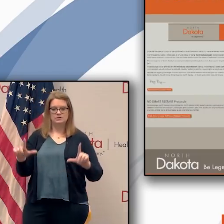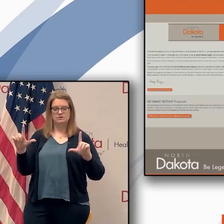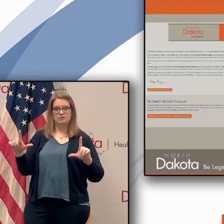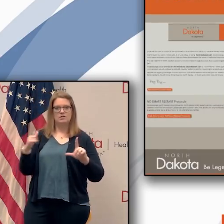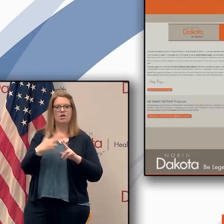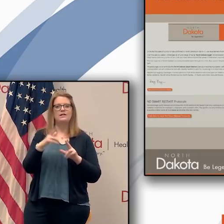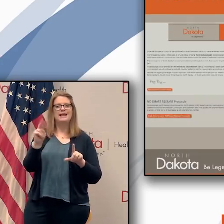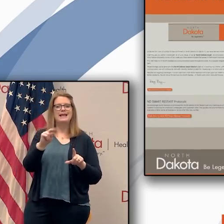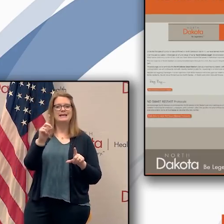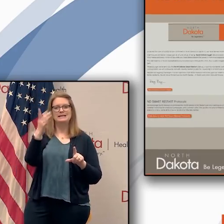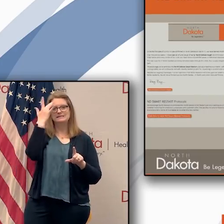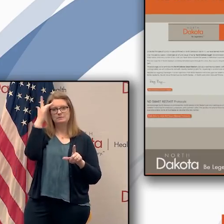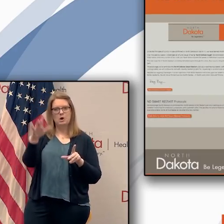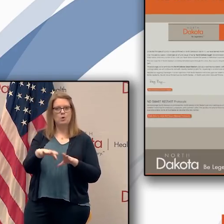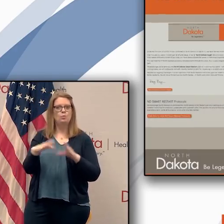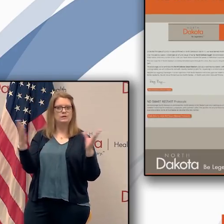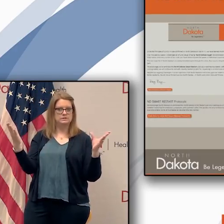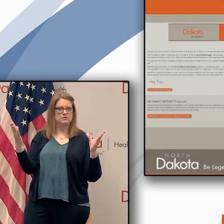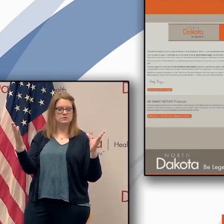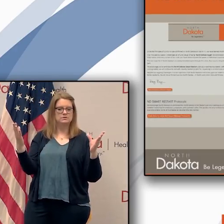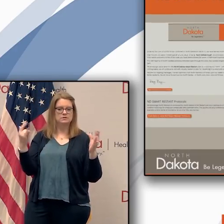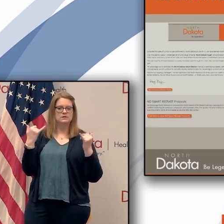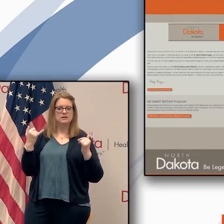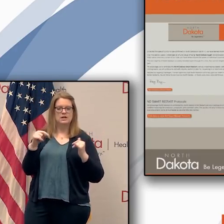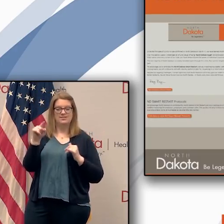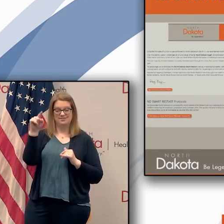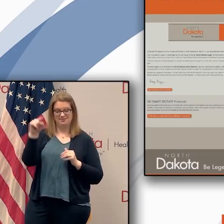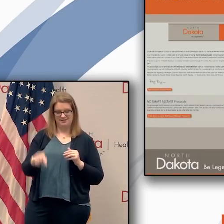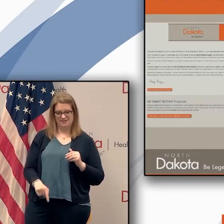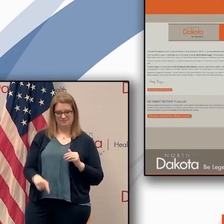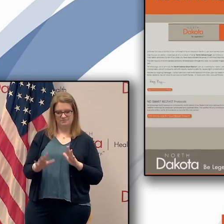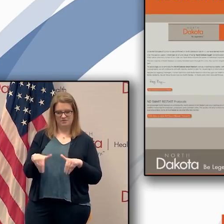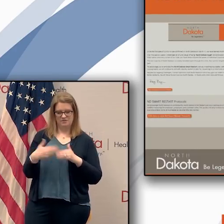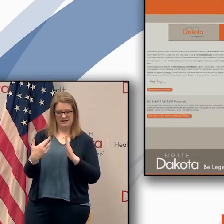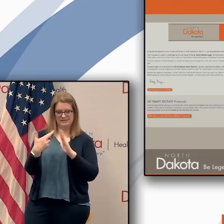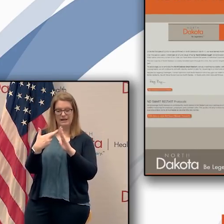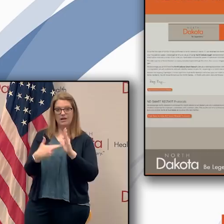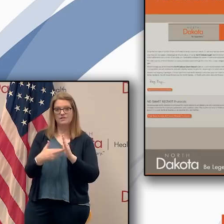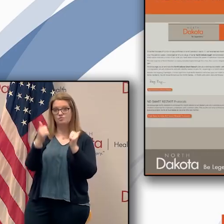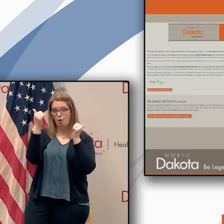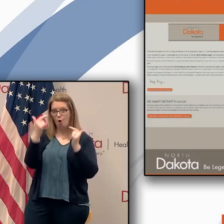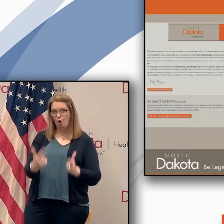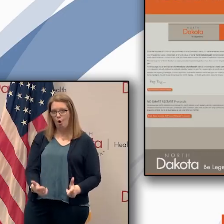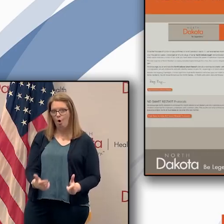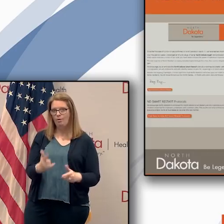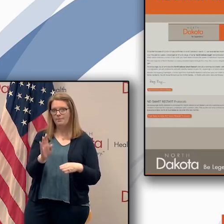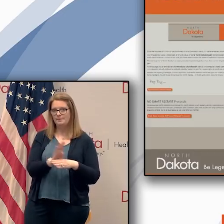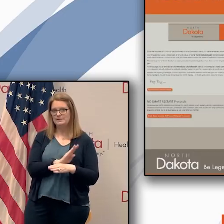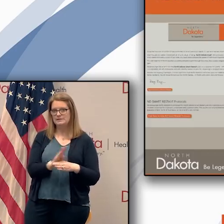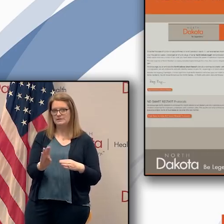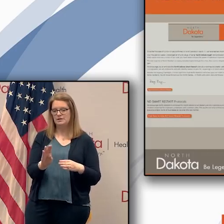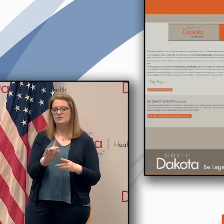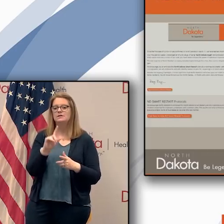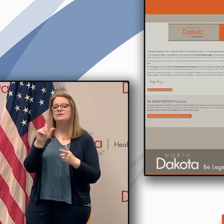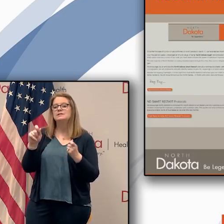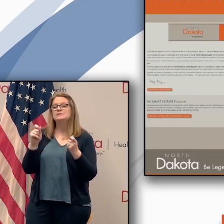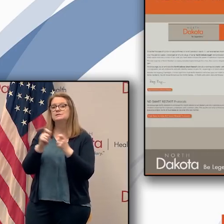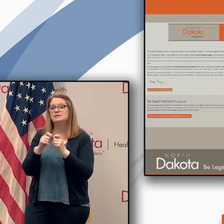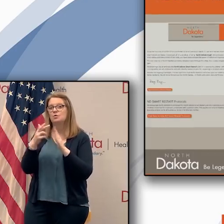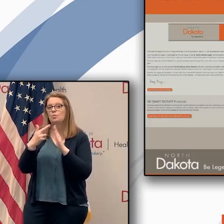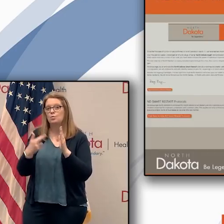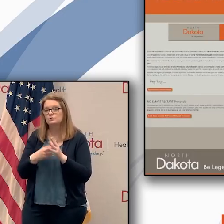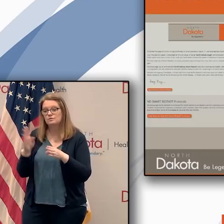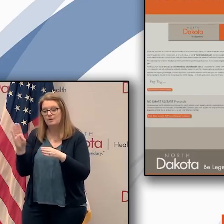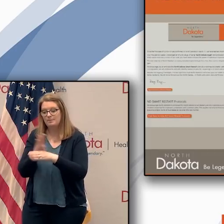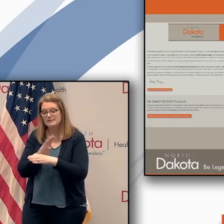Smart Restart. Today, this site contains guidelines for all employers, specific protocols for